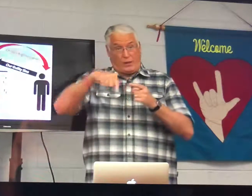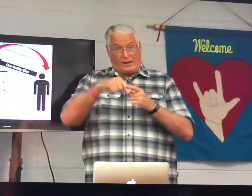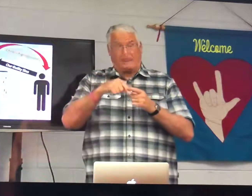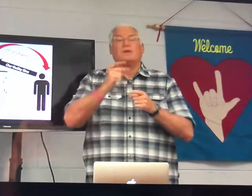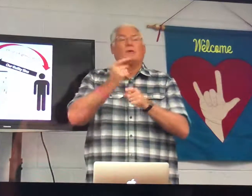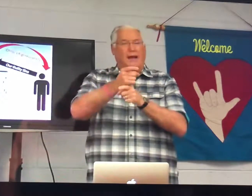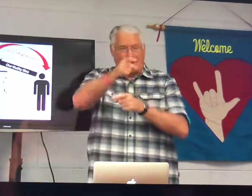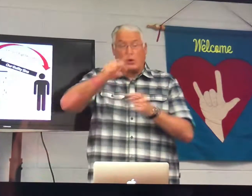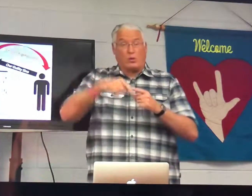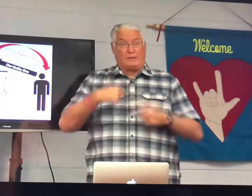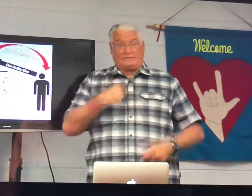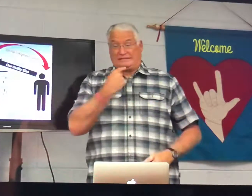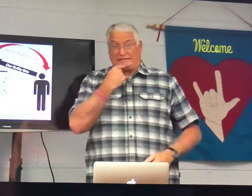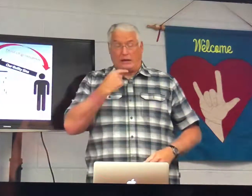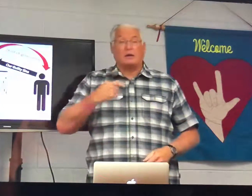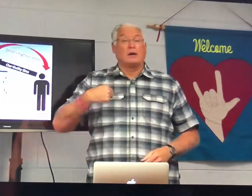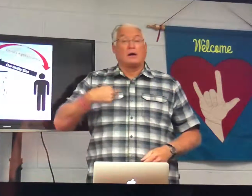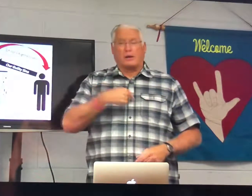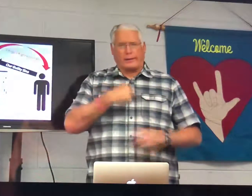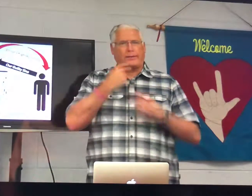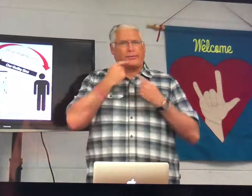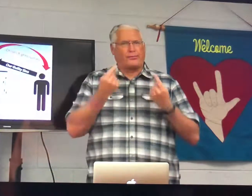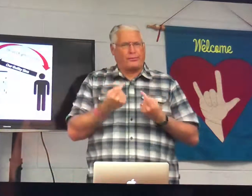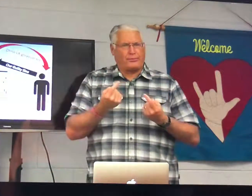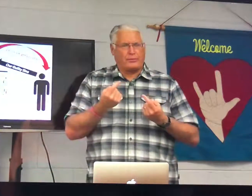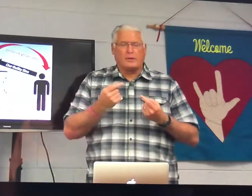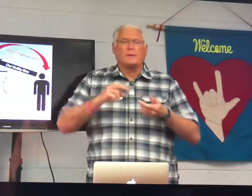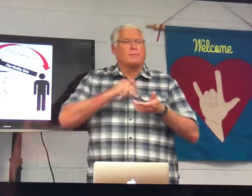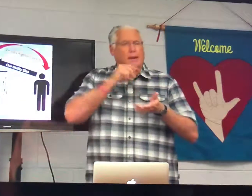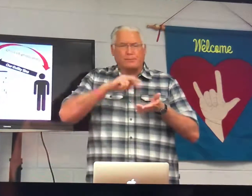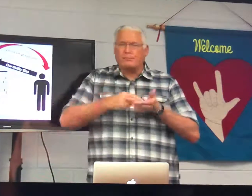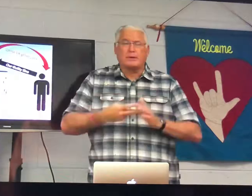the bat. So you have the opportunity to expand